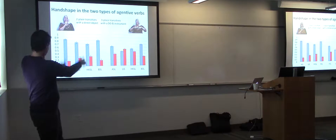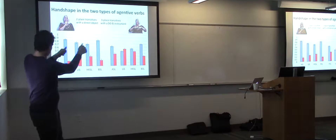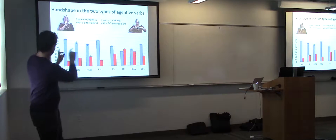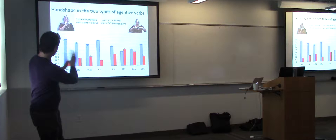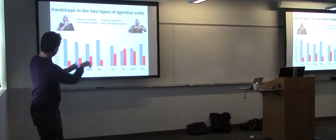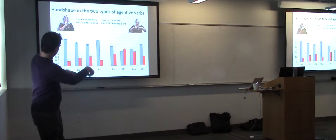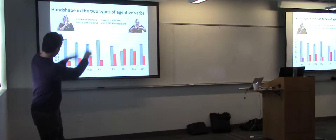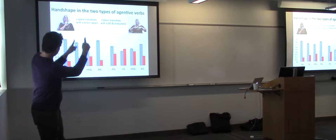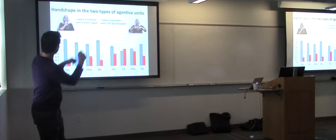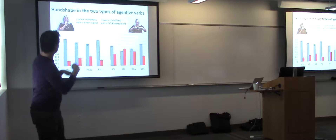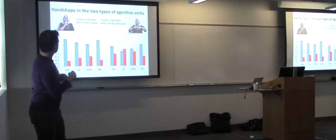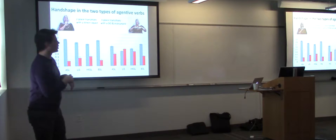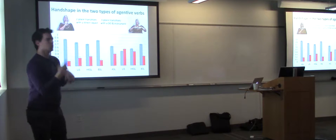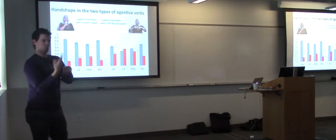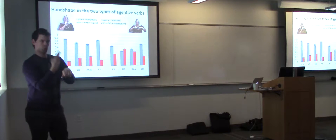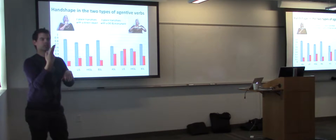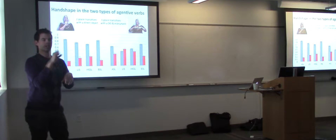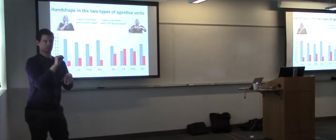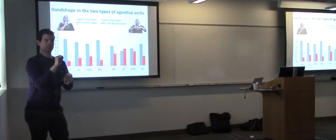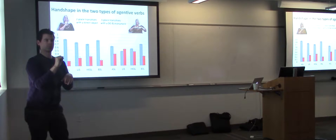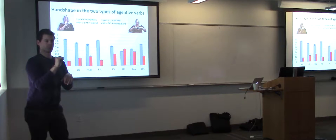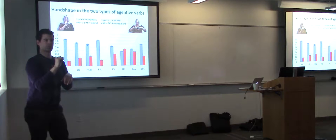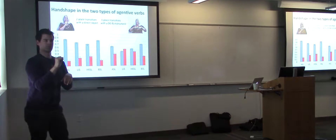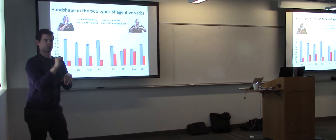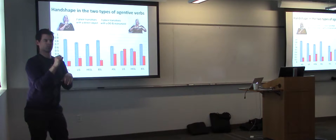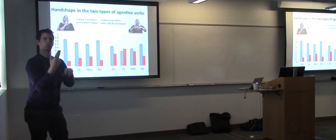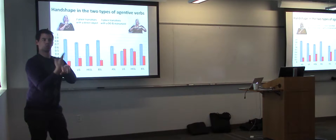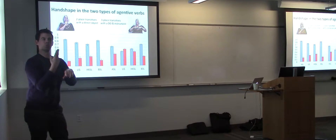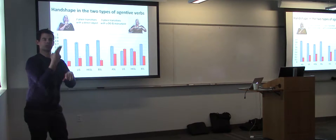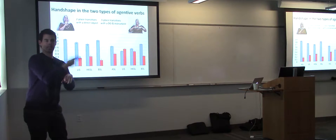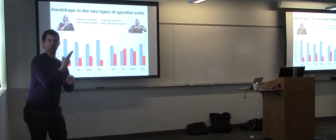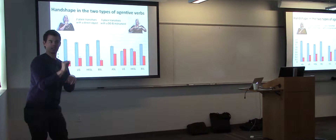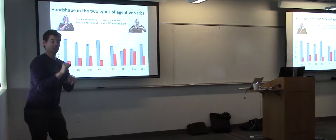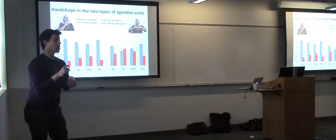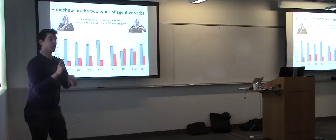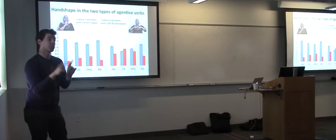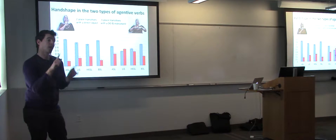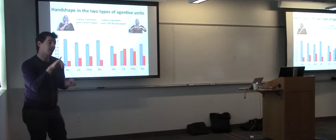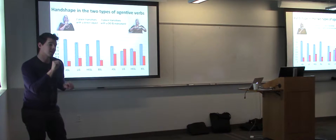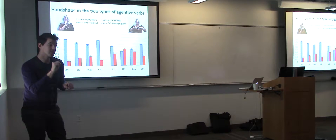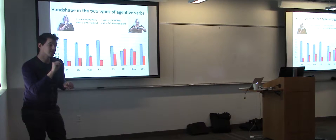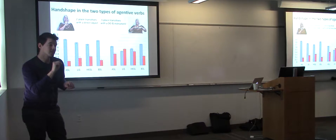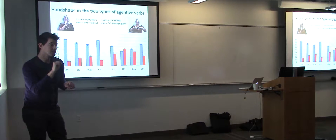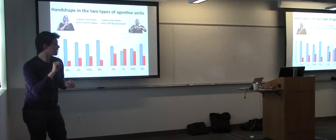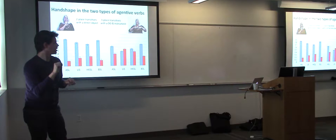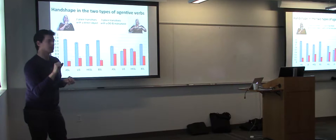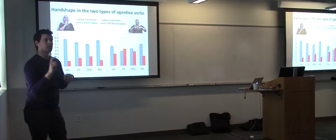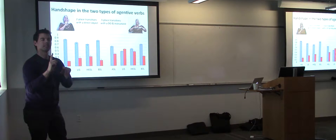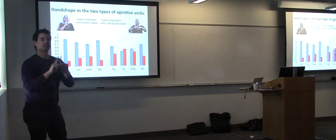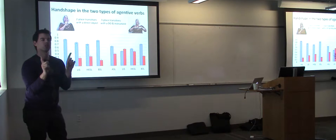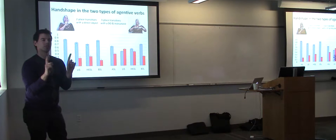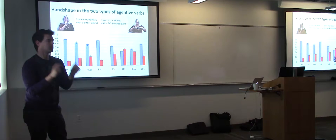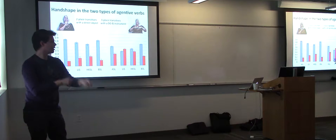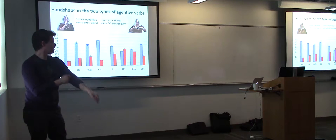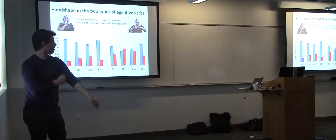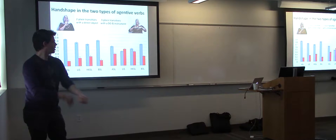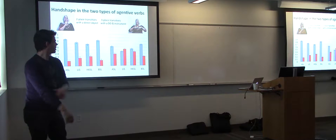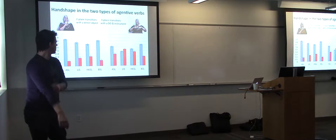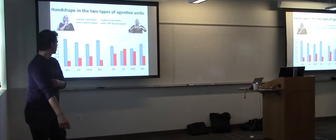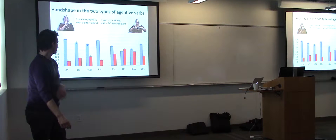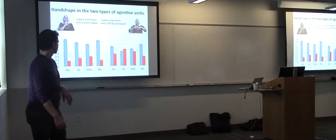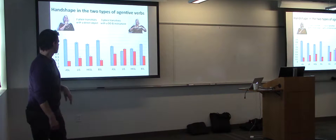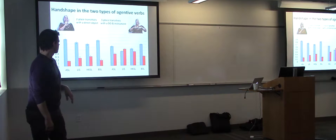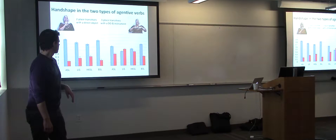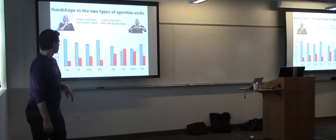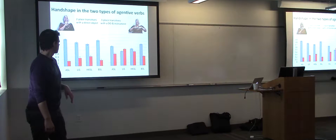when you use an instrument in the predicate, it changes the dynamic, it changes the